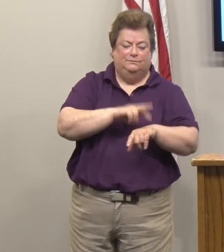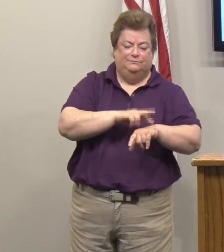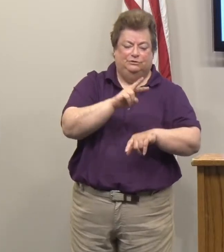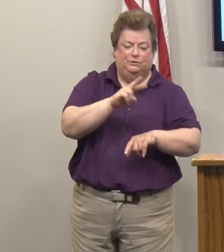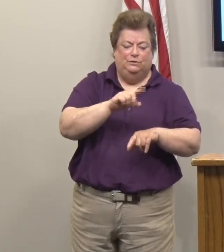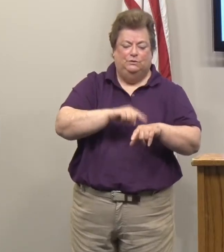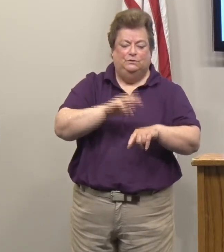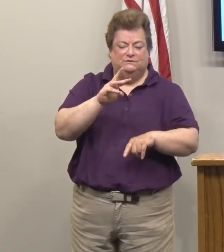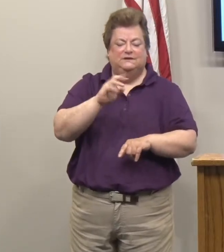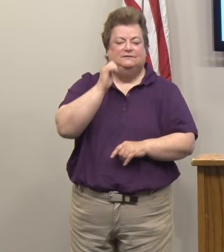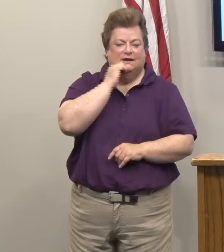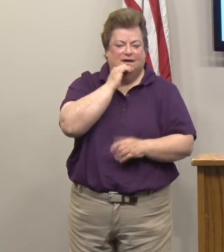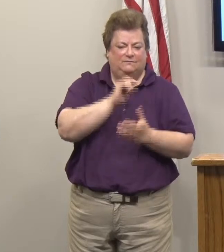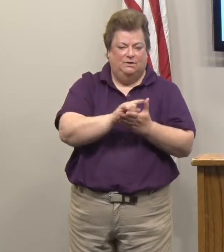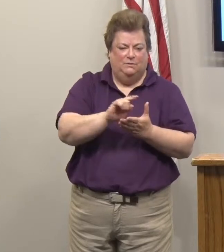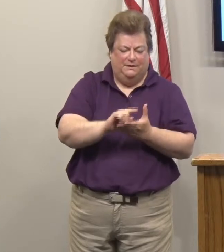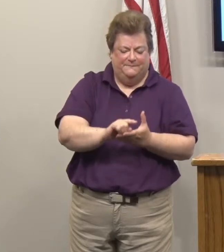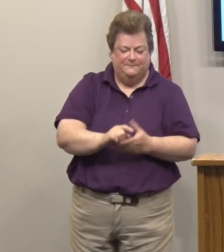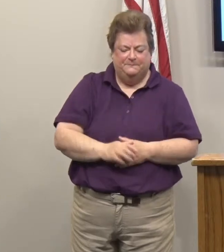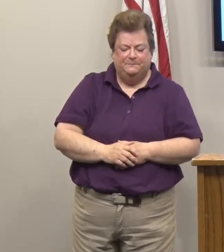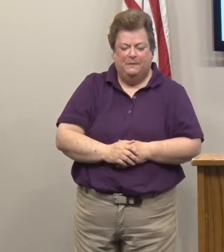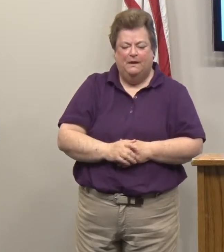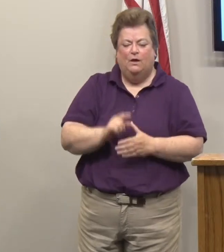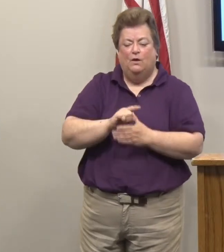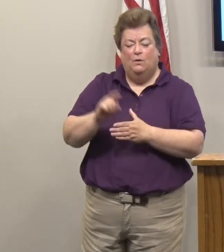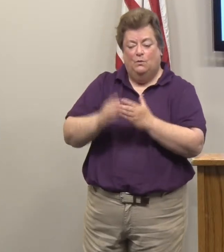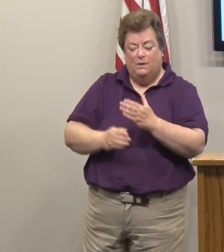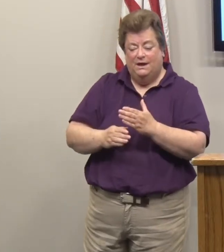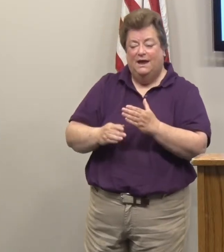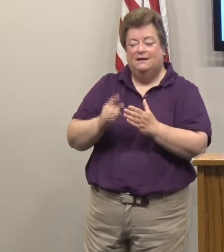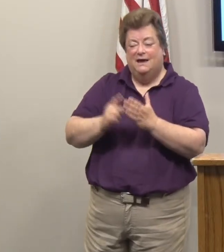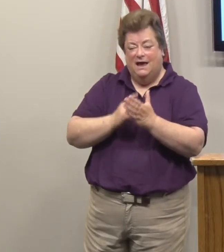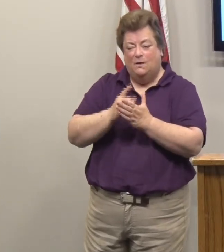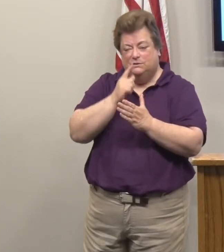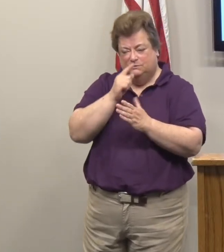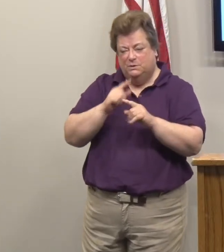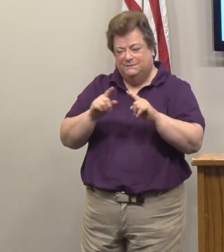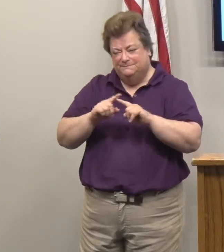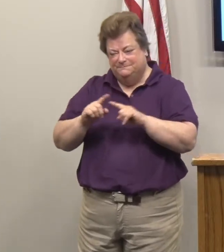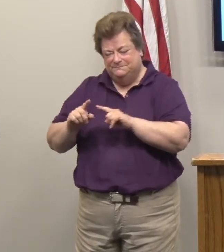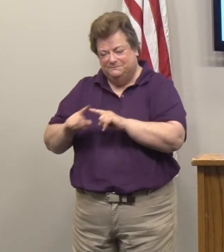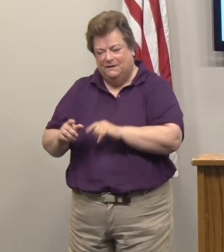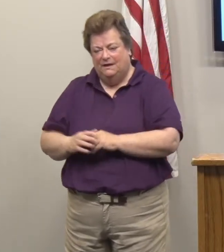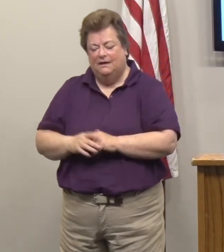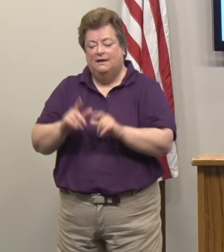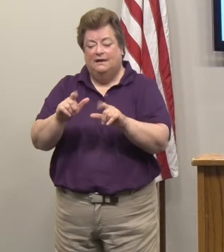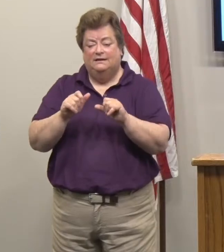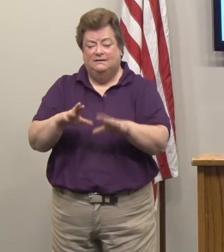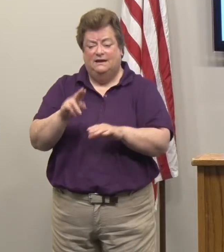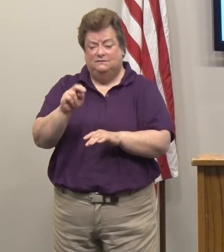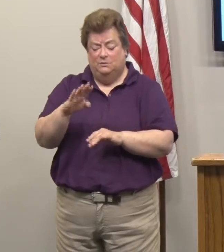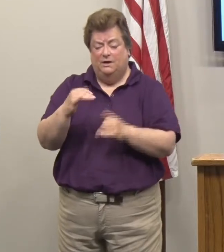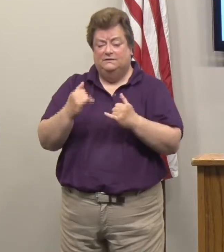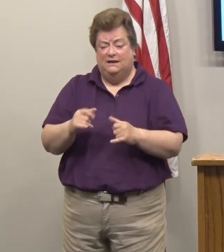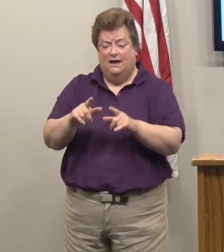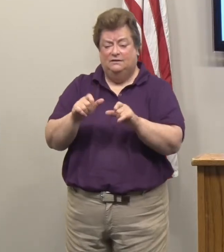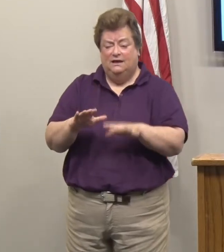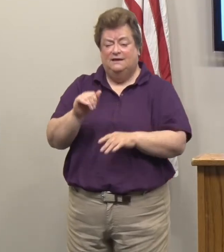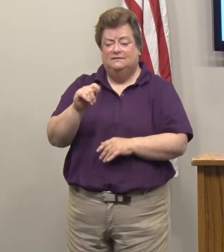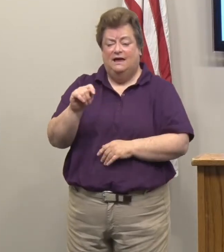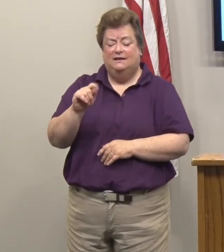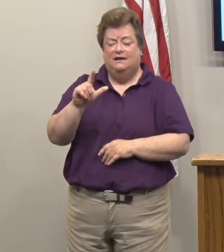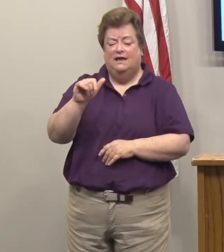on weekdays. The weekend hours will vary at the two sites. Test Nebraska is again conducting tests at the Lancaster